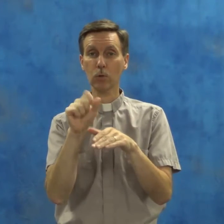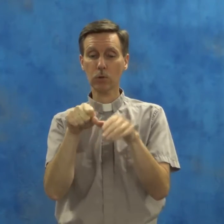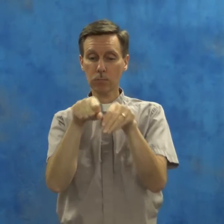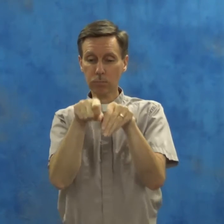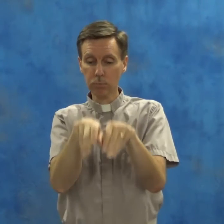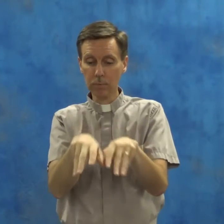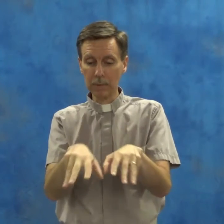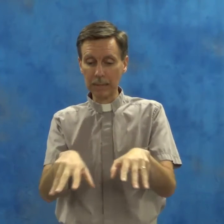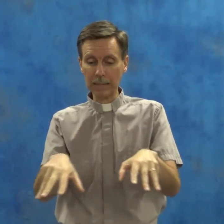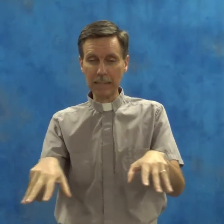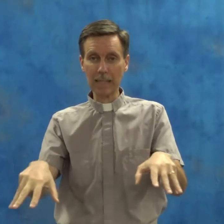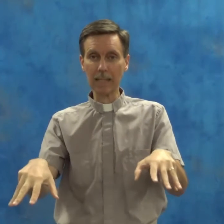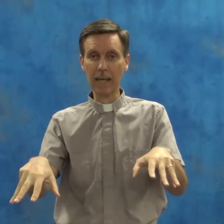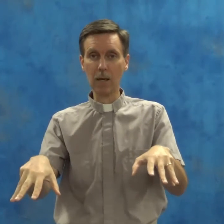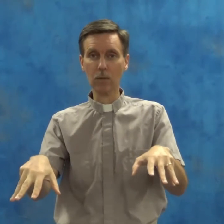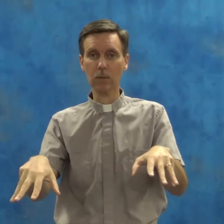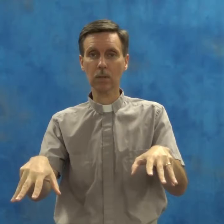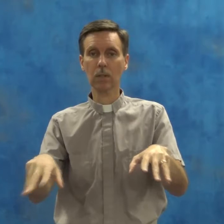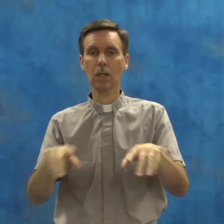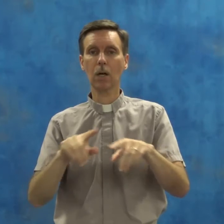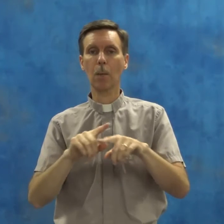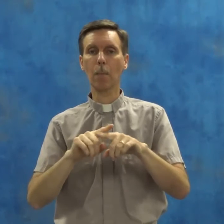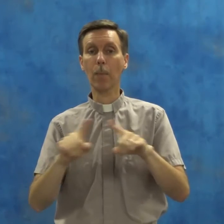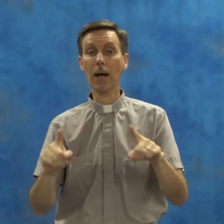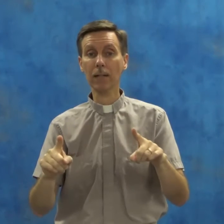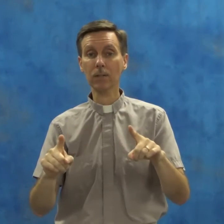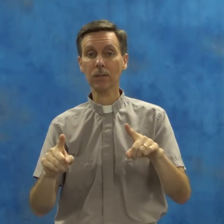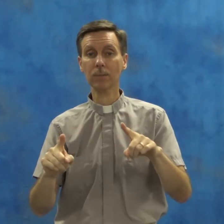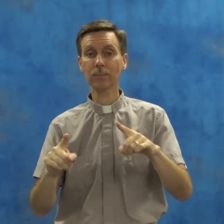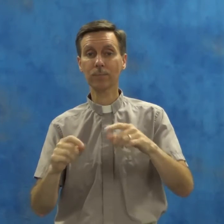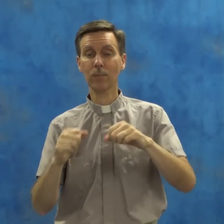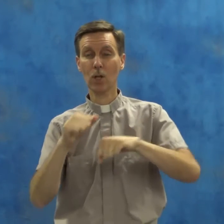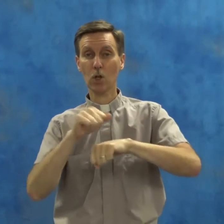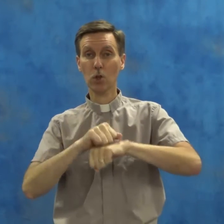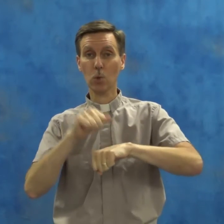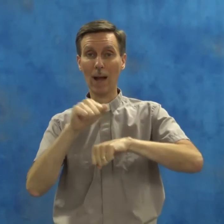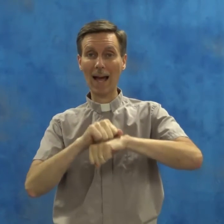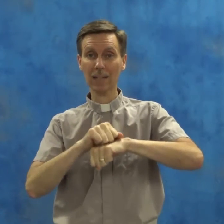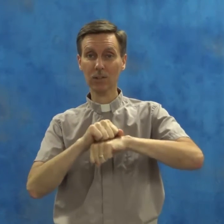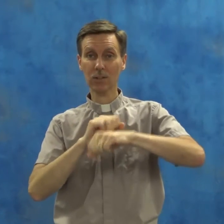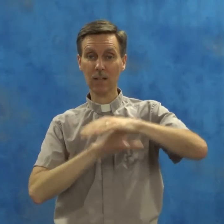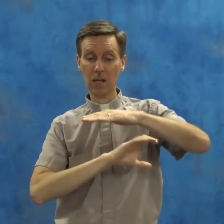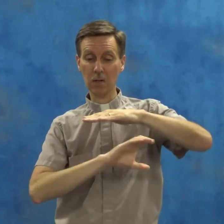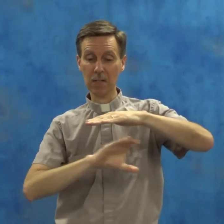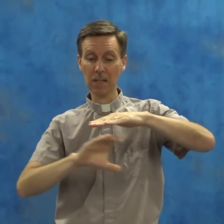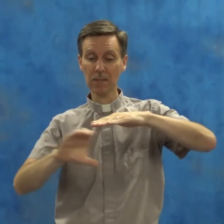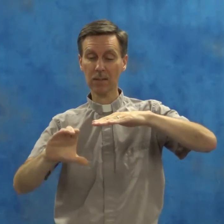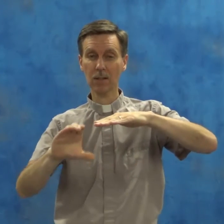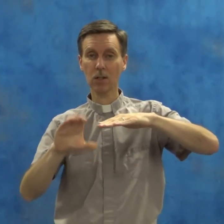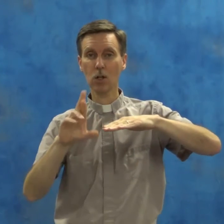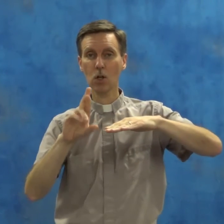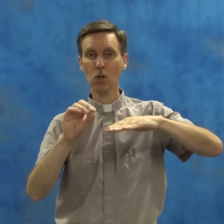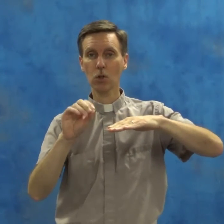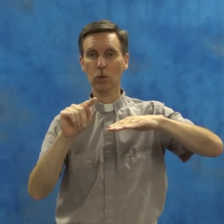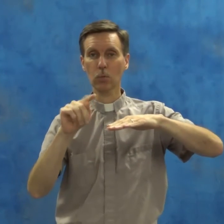roots extend down, but the rocks underneath, the